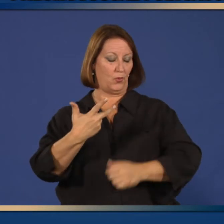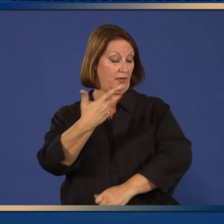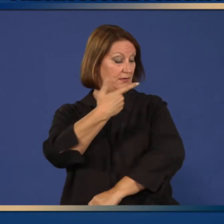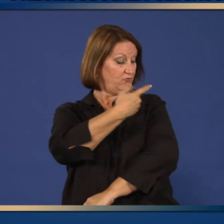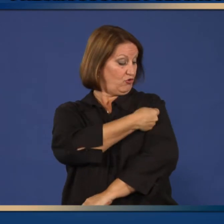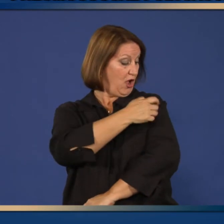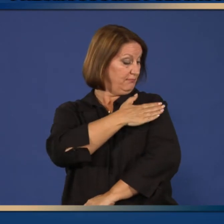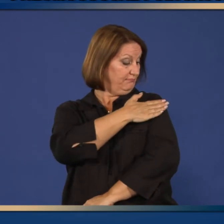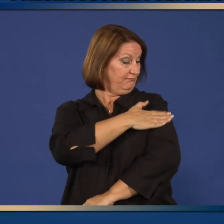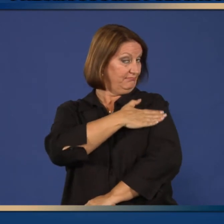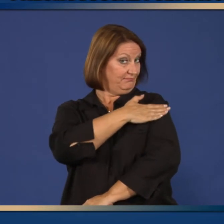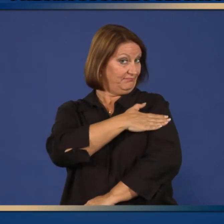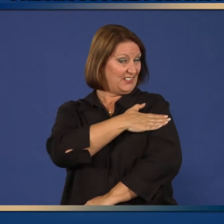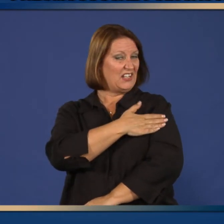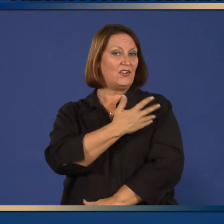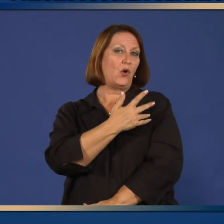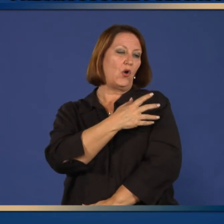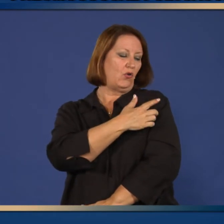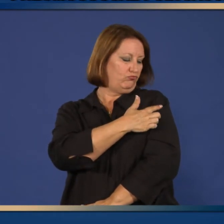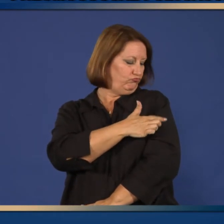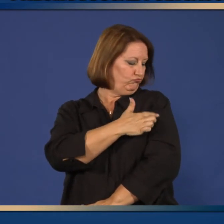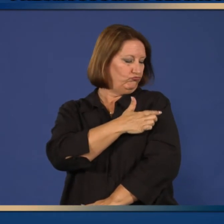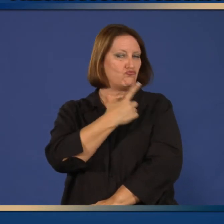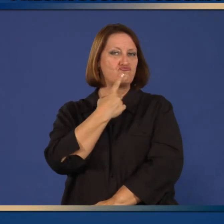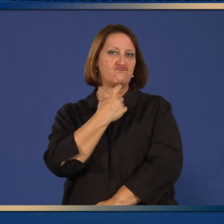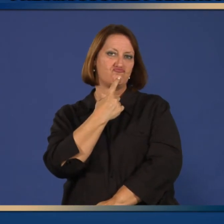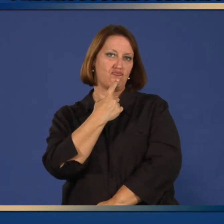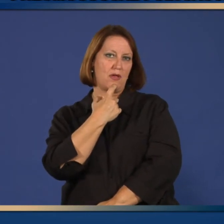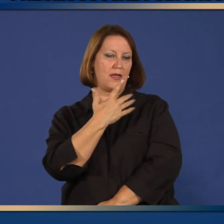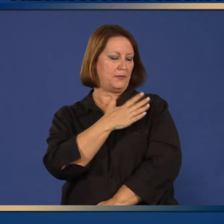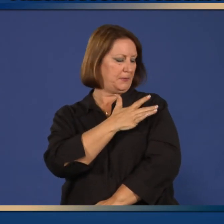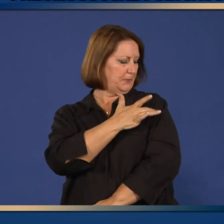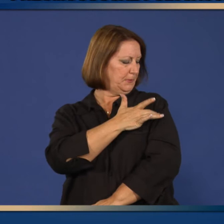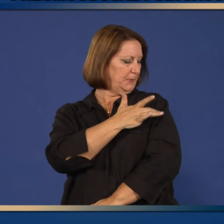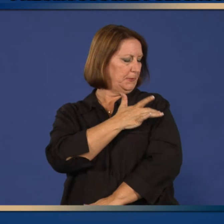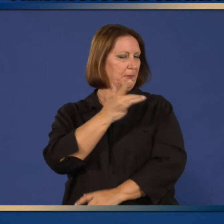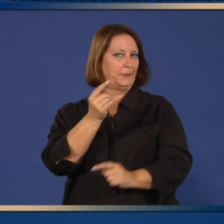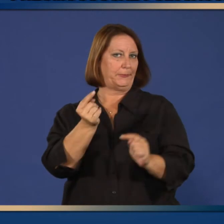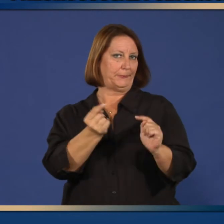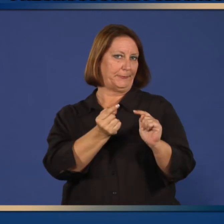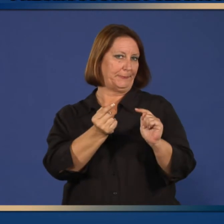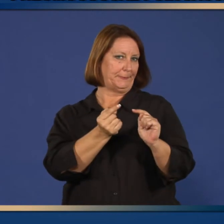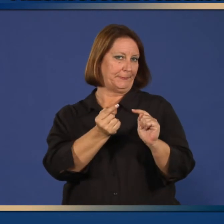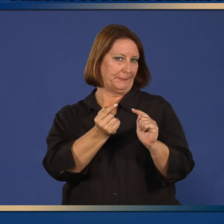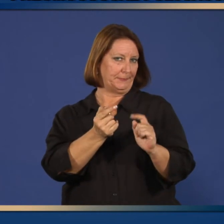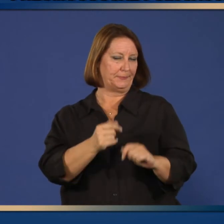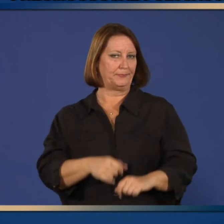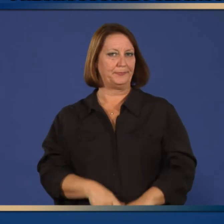as redness or pain where the shot is given.